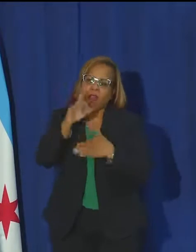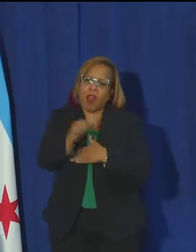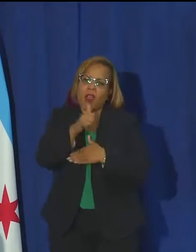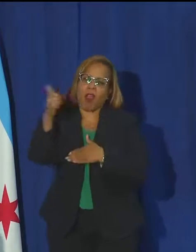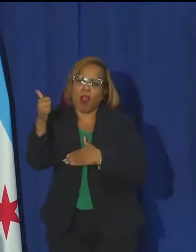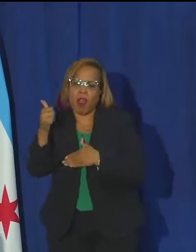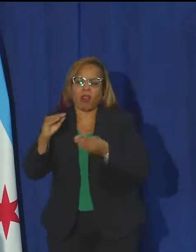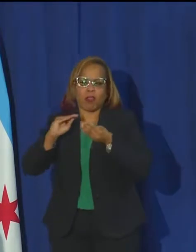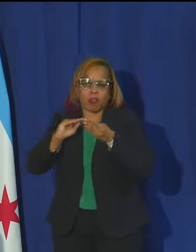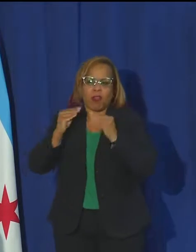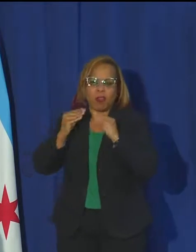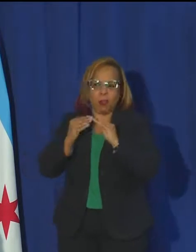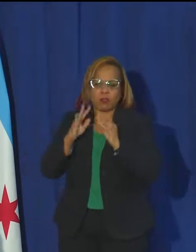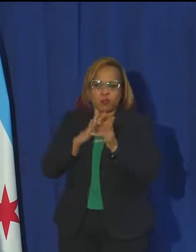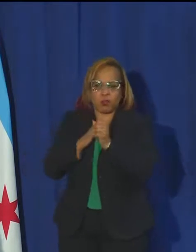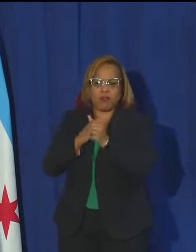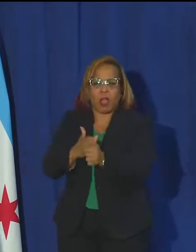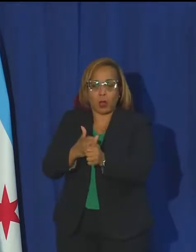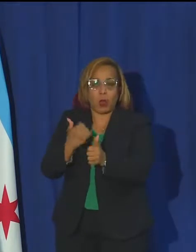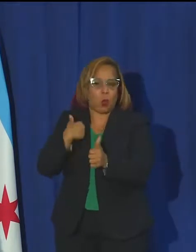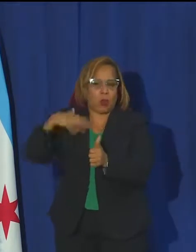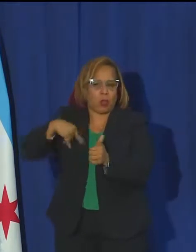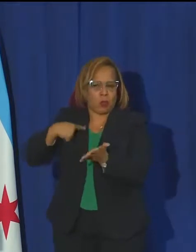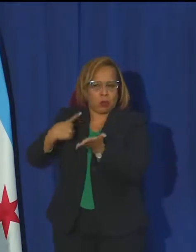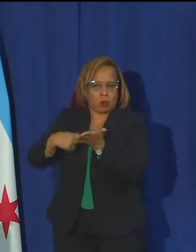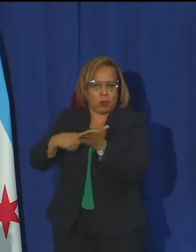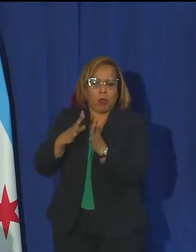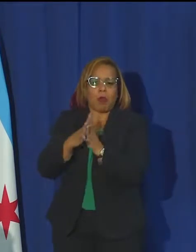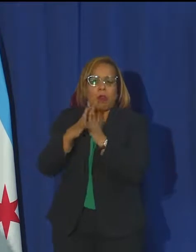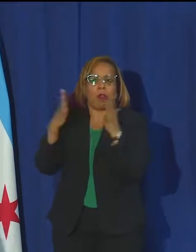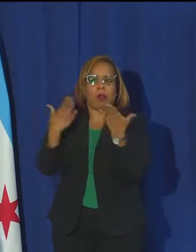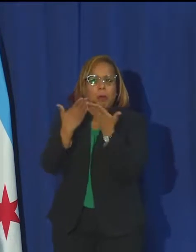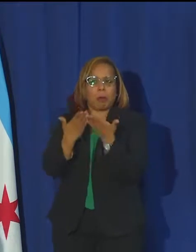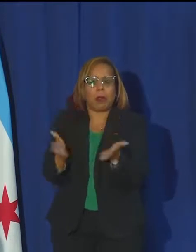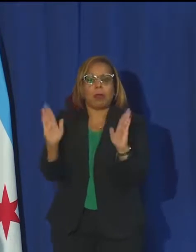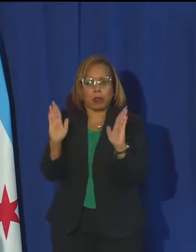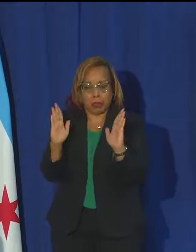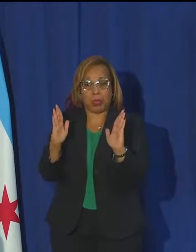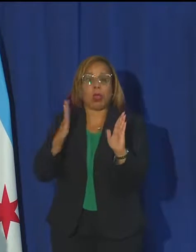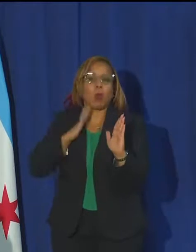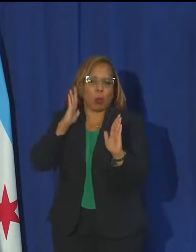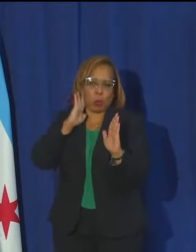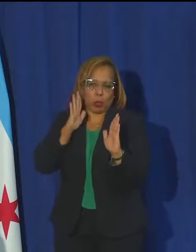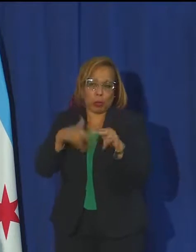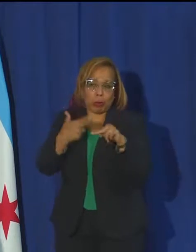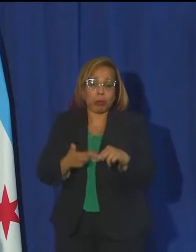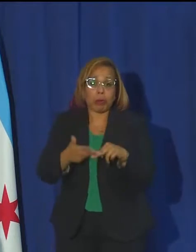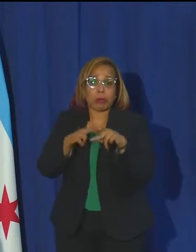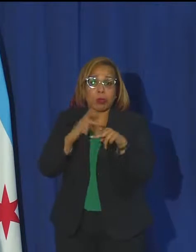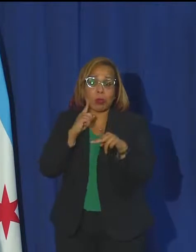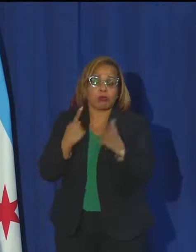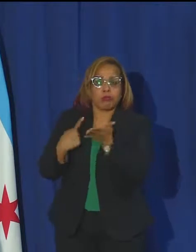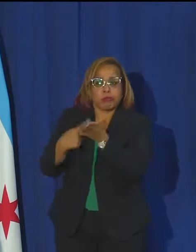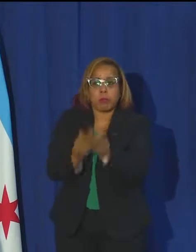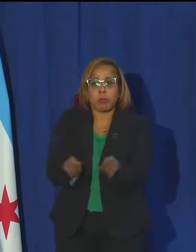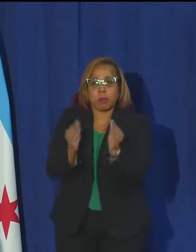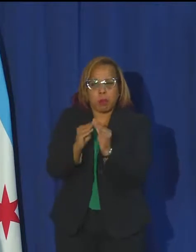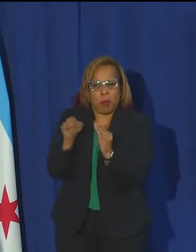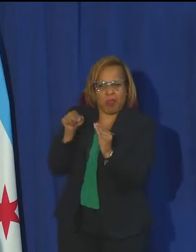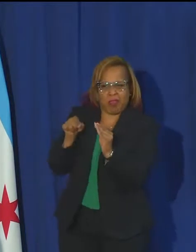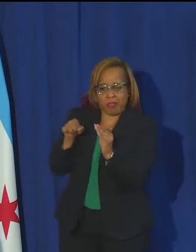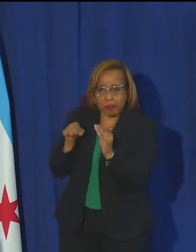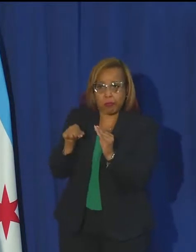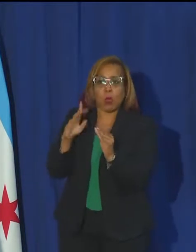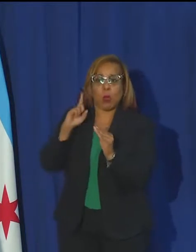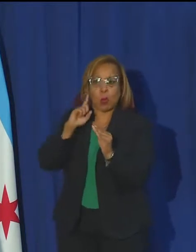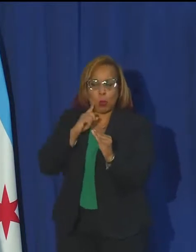other metrics that we follow and that we've not talked about a whole lot publicly. We're going to increasingly be talking about them,